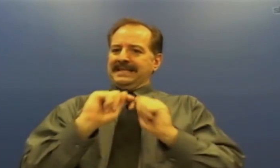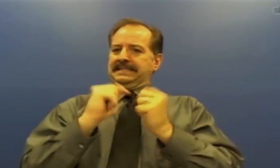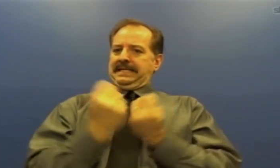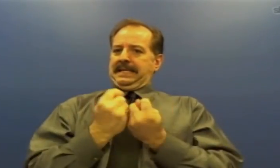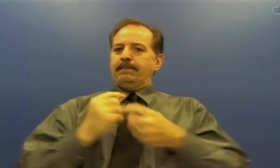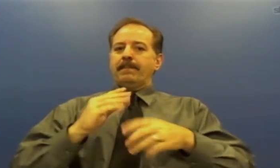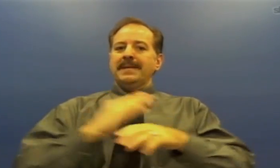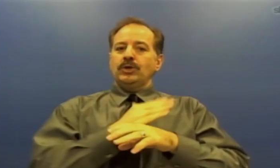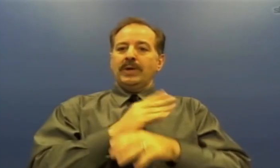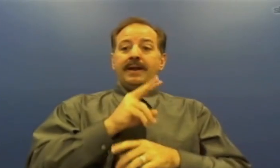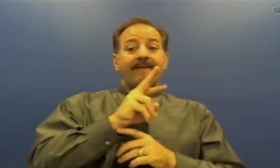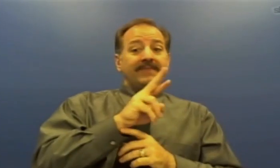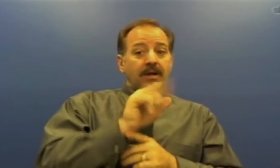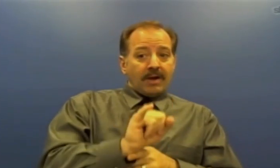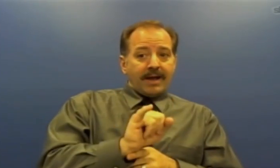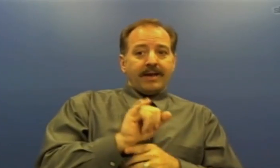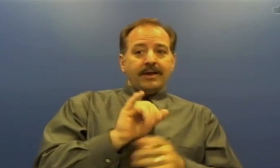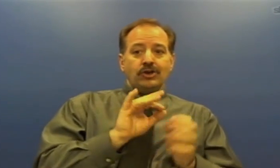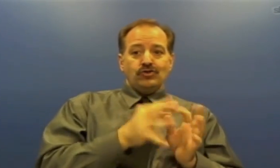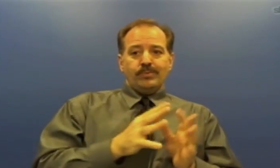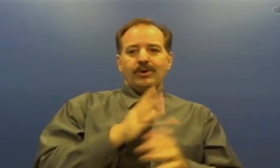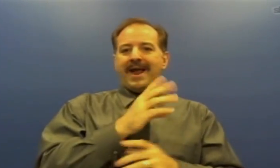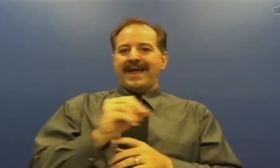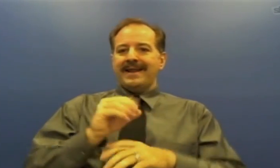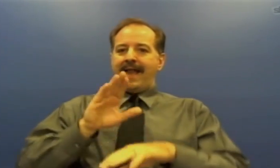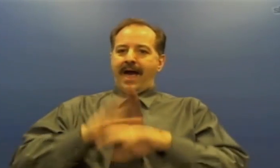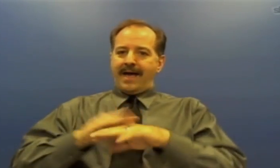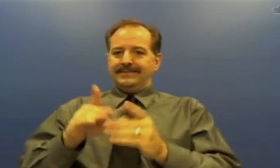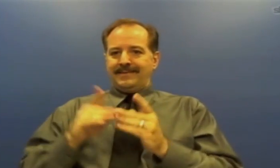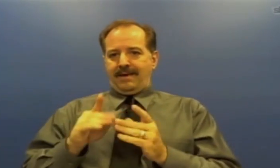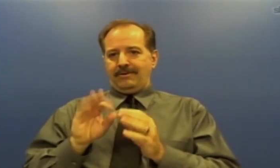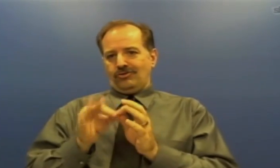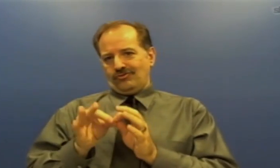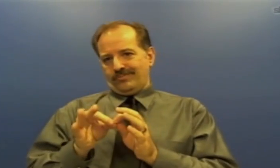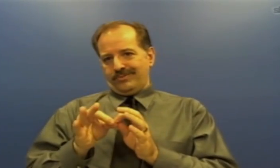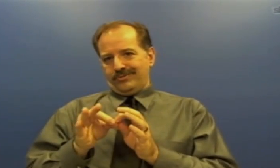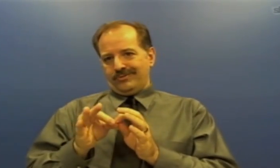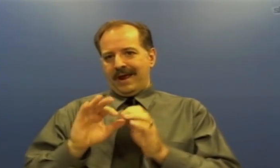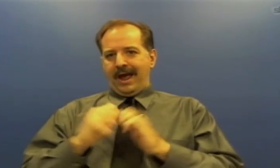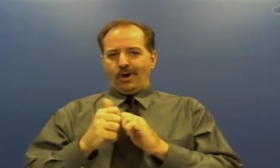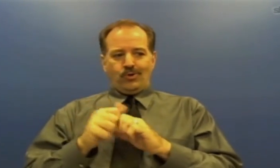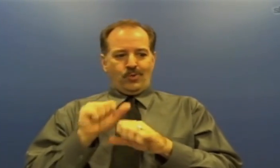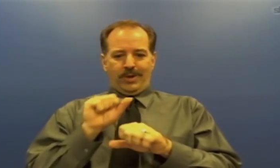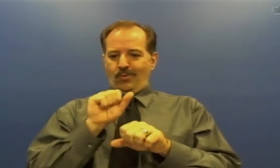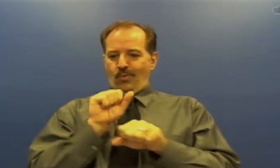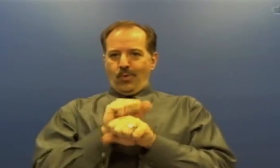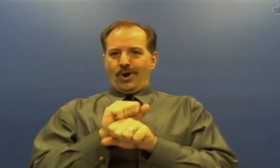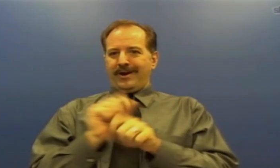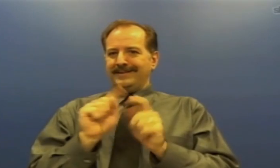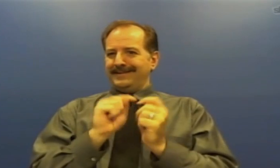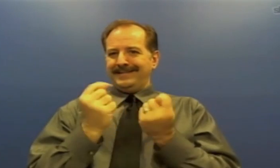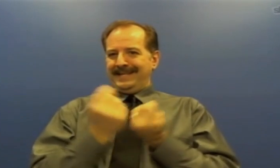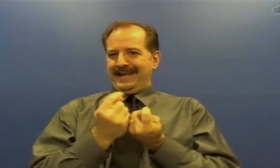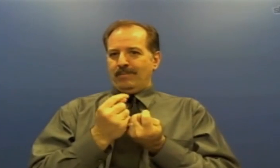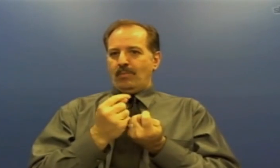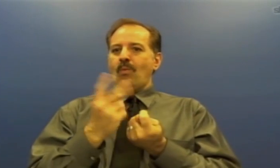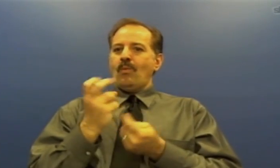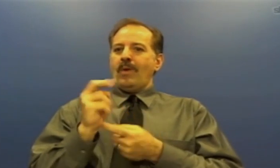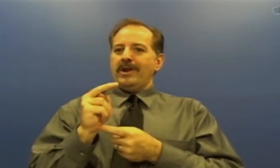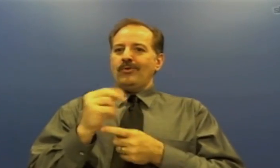the teaming between the VRI interpreter and the on-site interpreter. How it is that we can better work together as